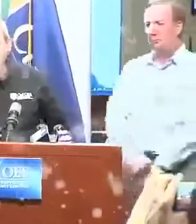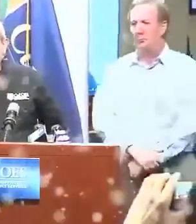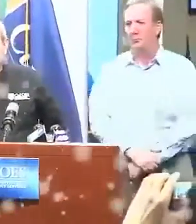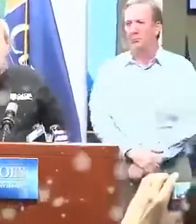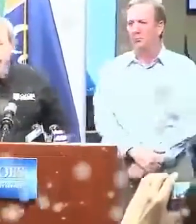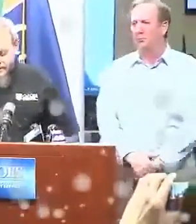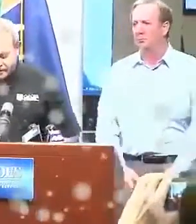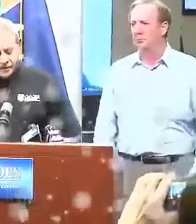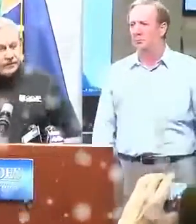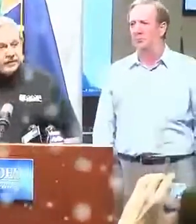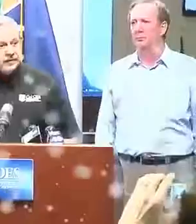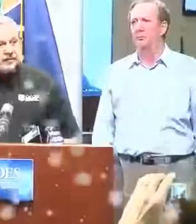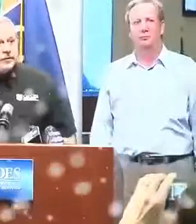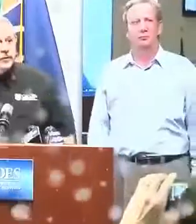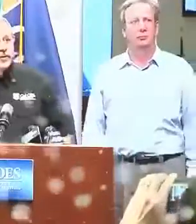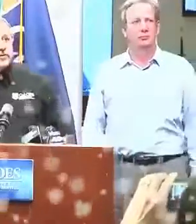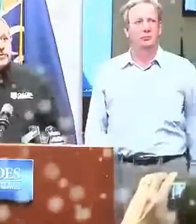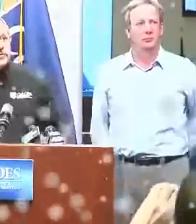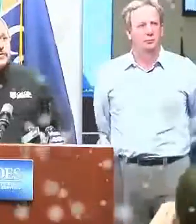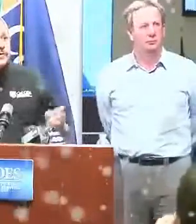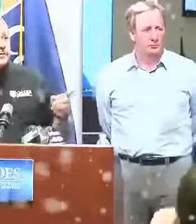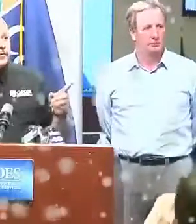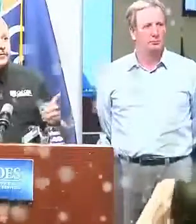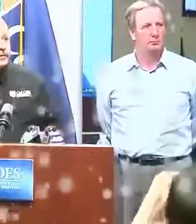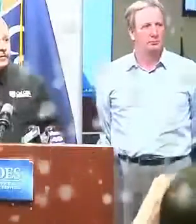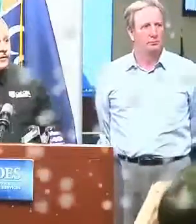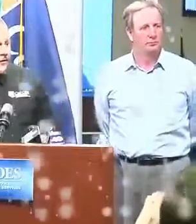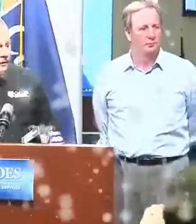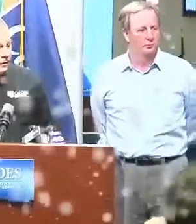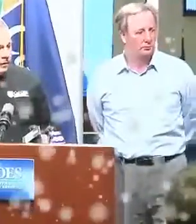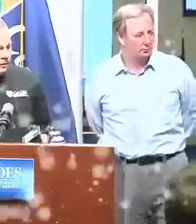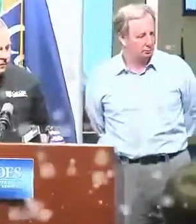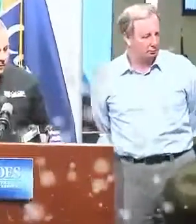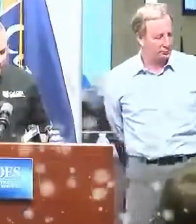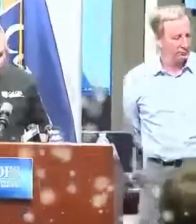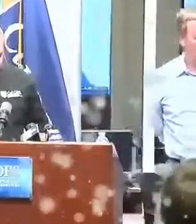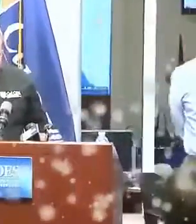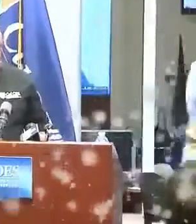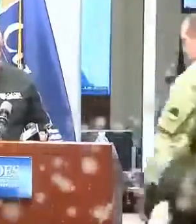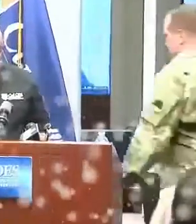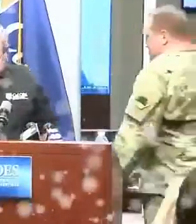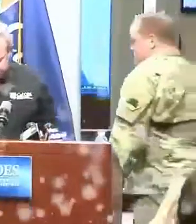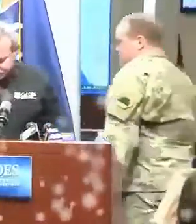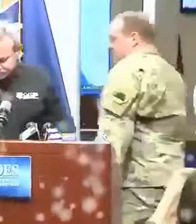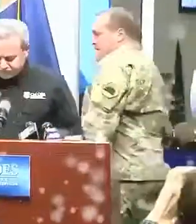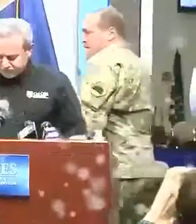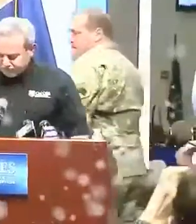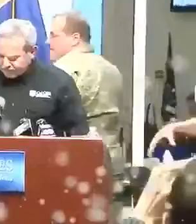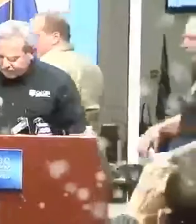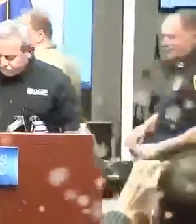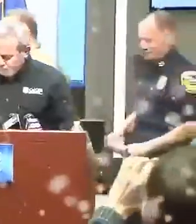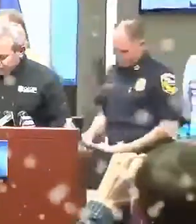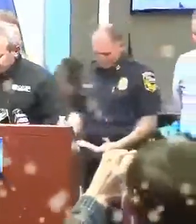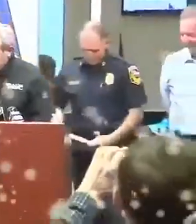All right, well, good evening, and thanks for your patience, the rest of the folks up here.